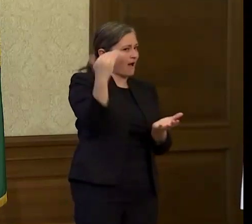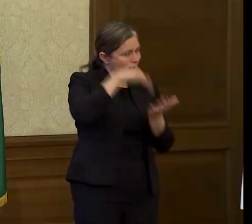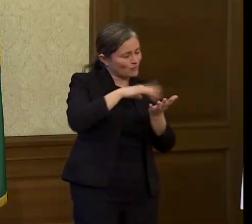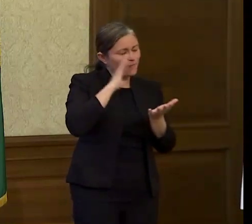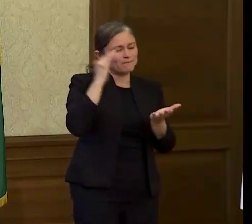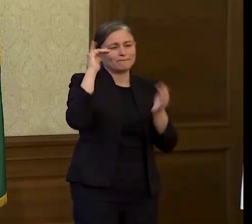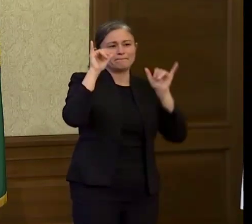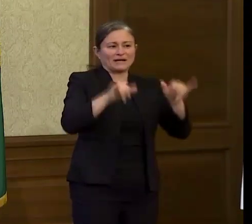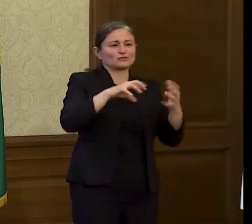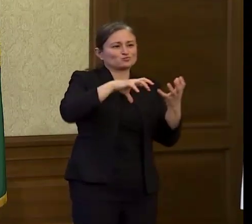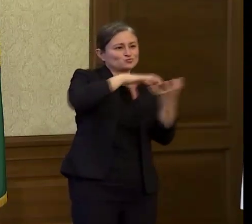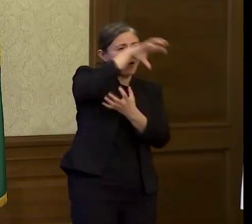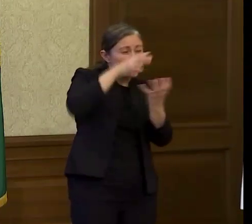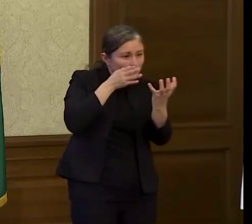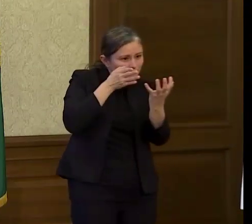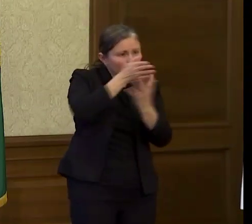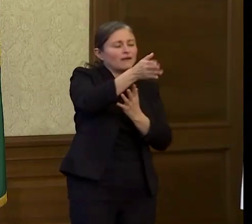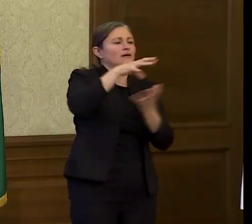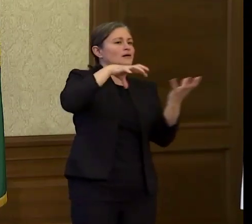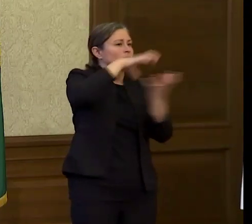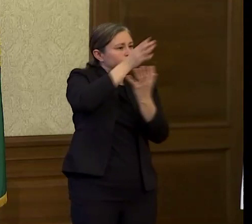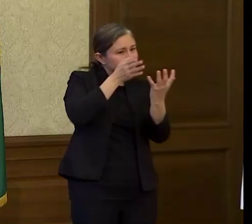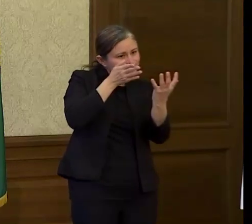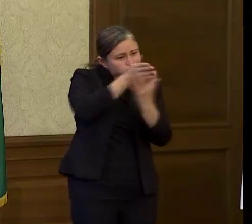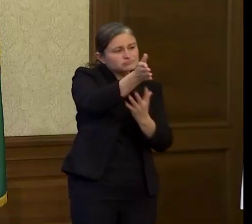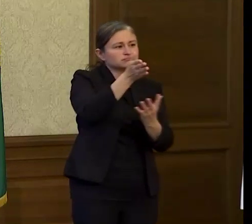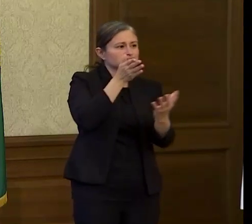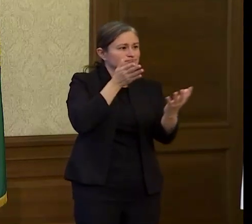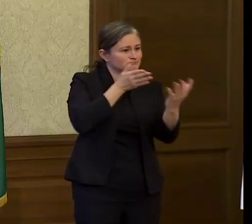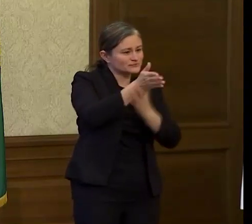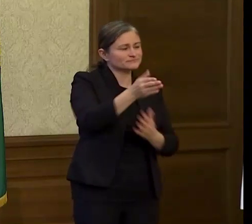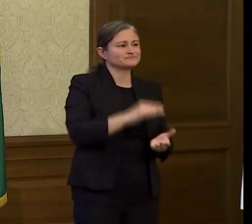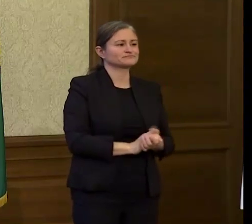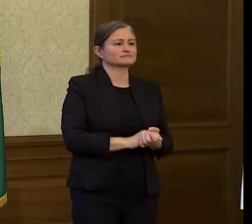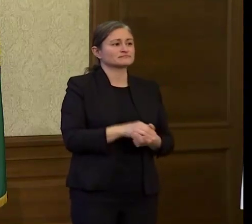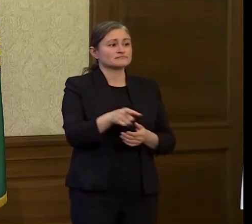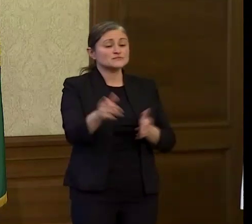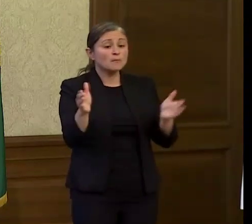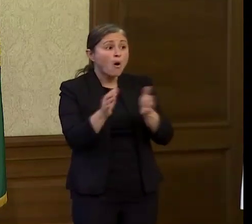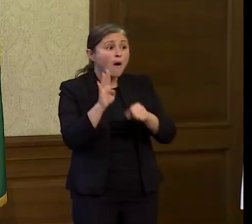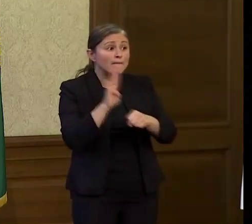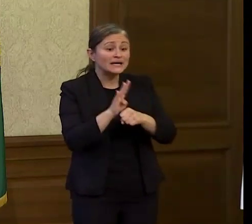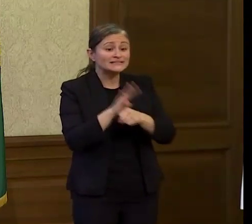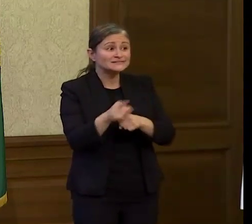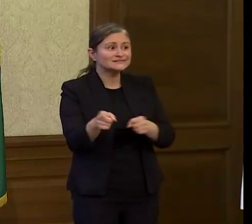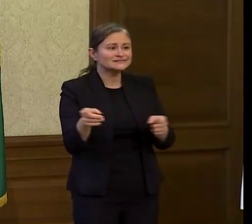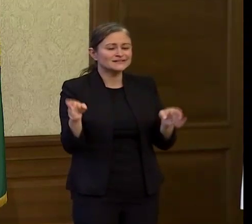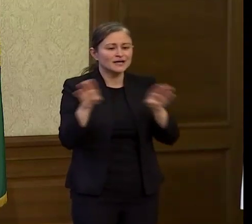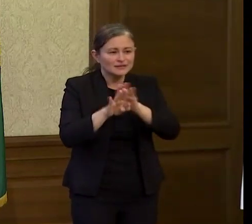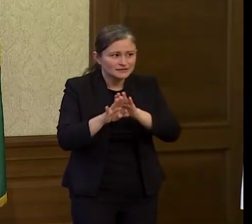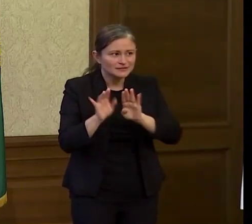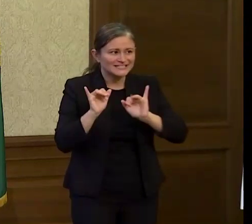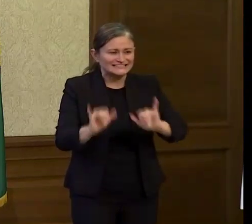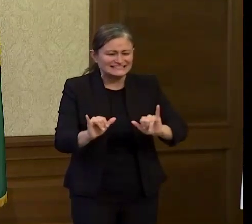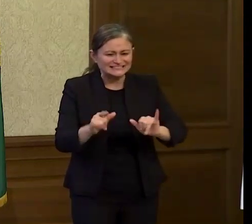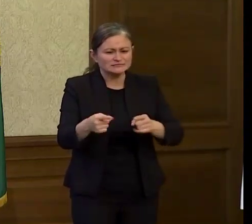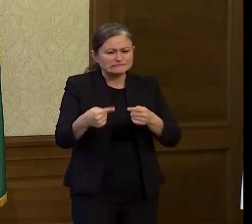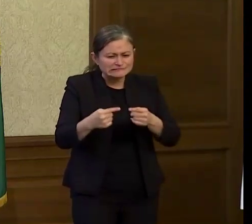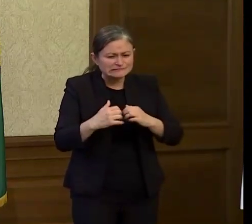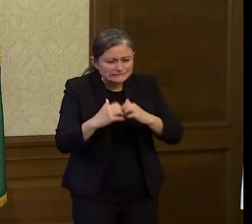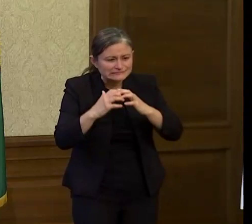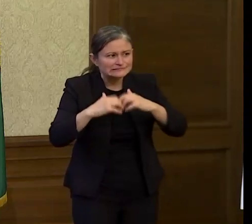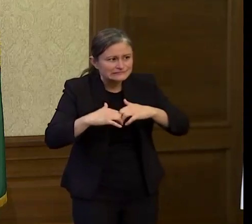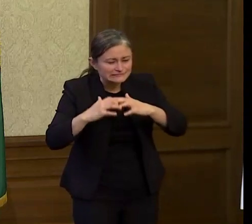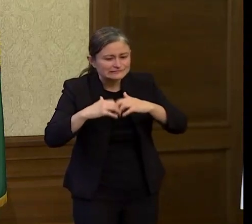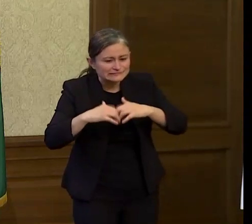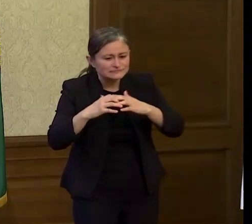shut down and the workers who've struggled to pay their bills. But this is temporary, and it is important for us to